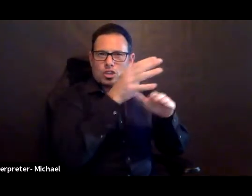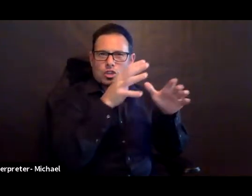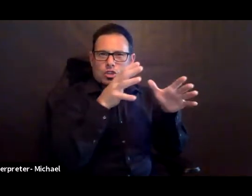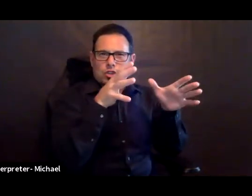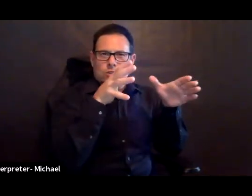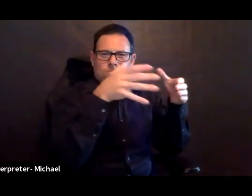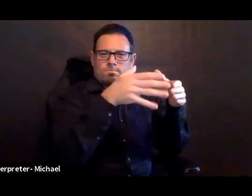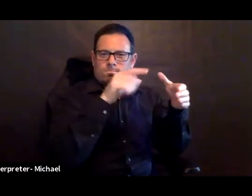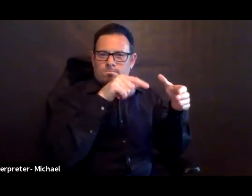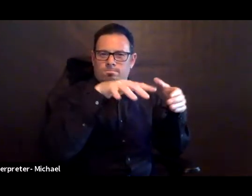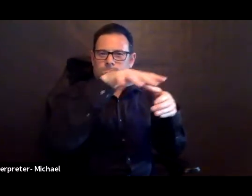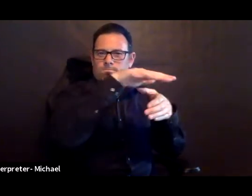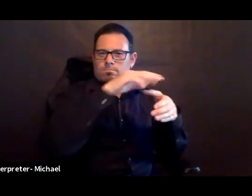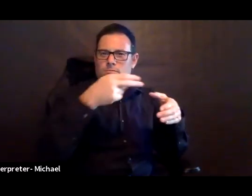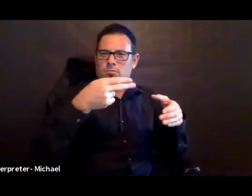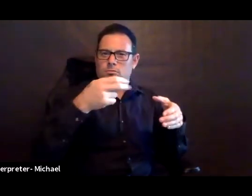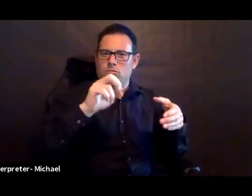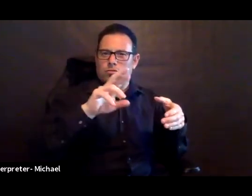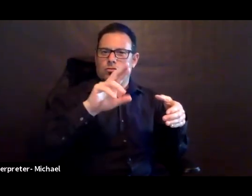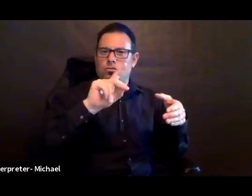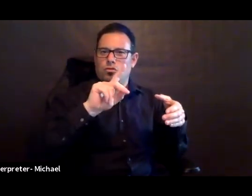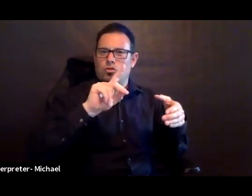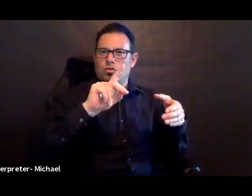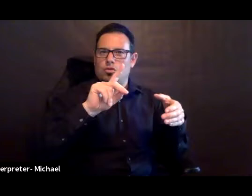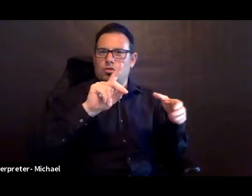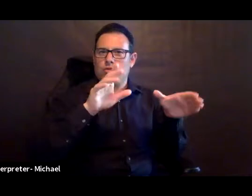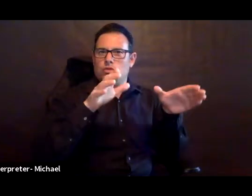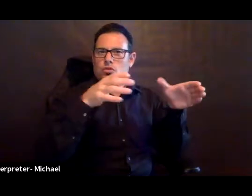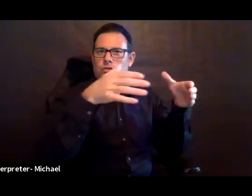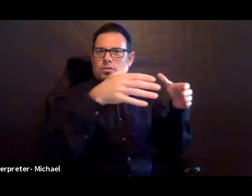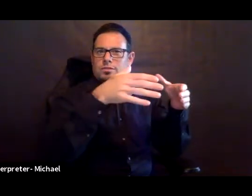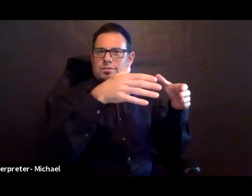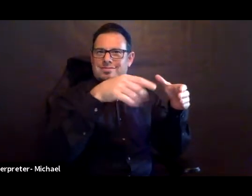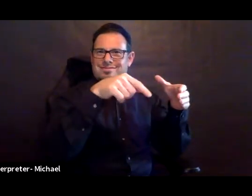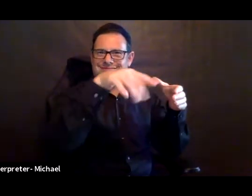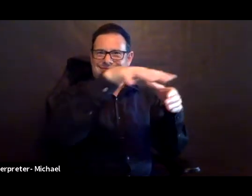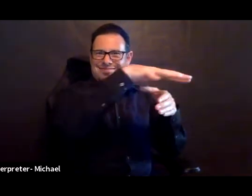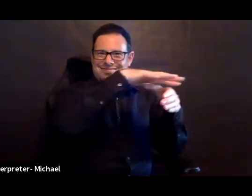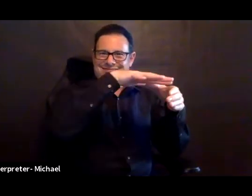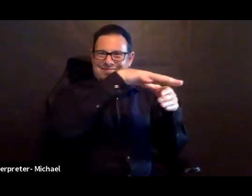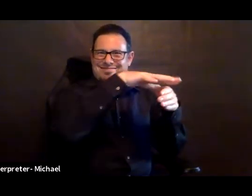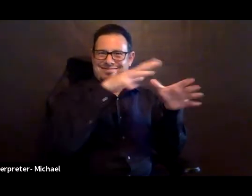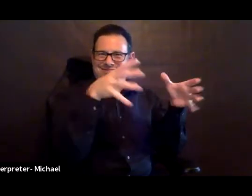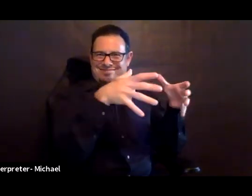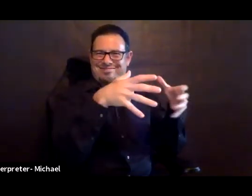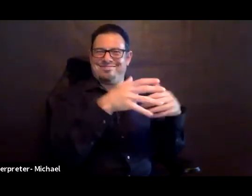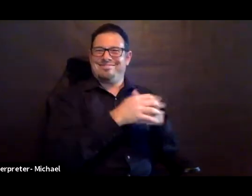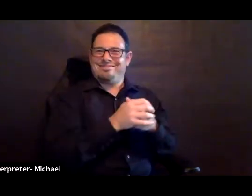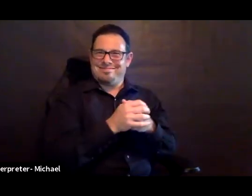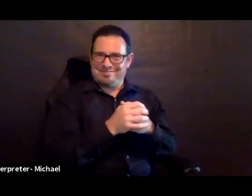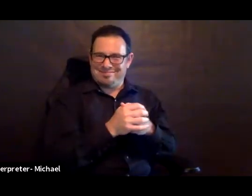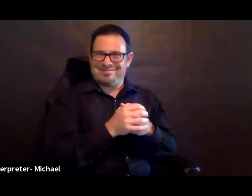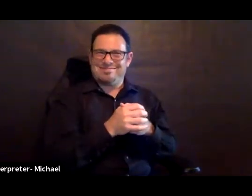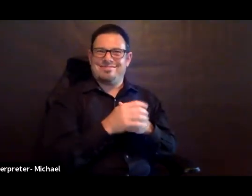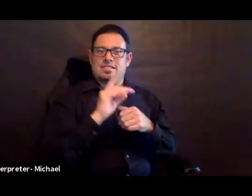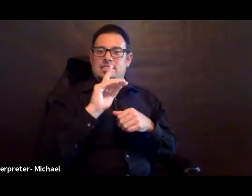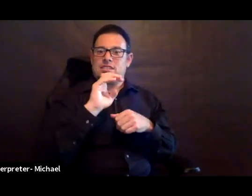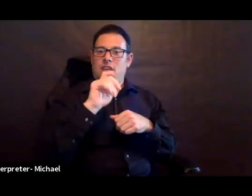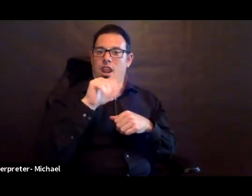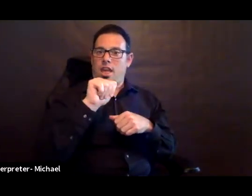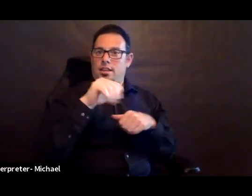If these Delta variants take hold, excuse me, is there enough potential momentum